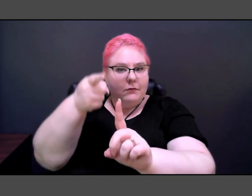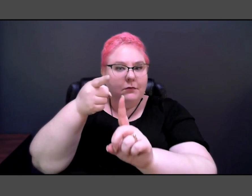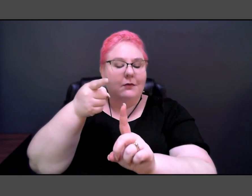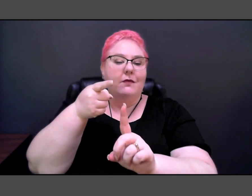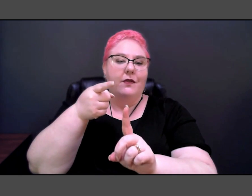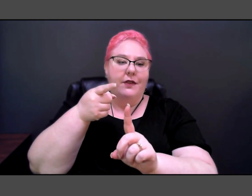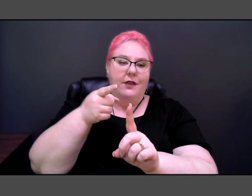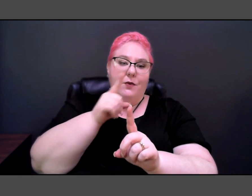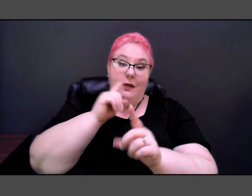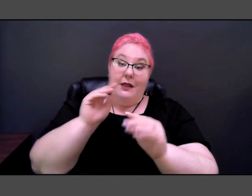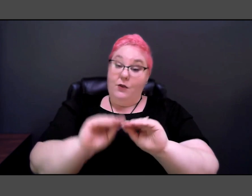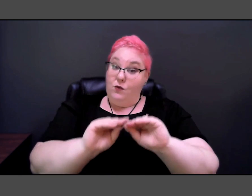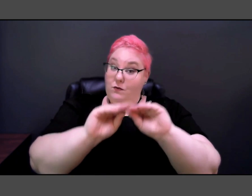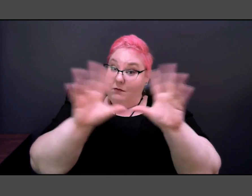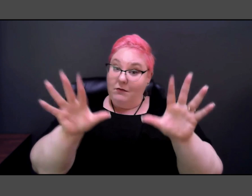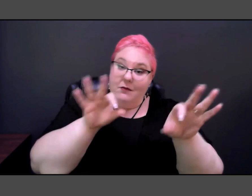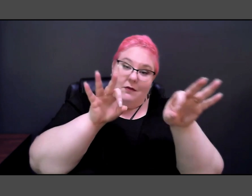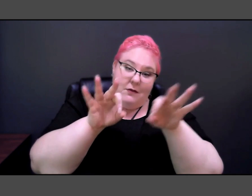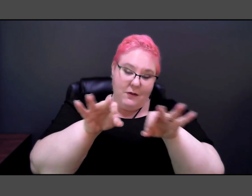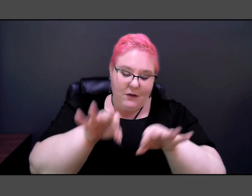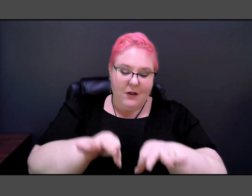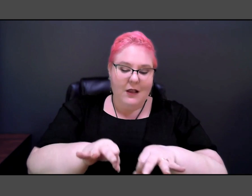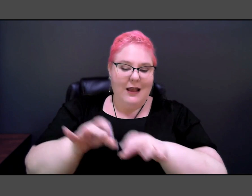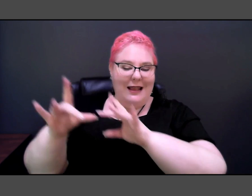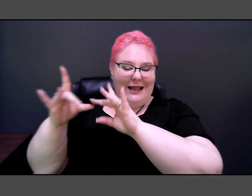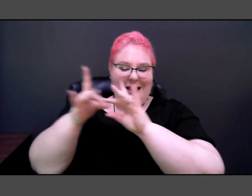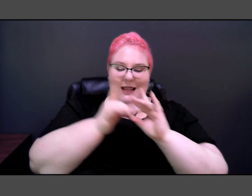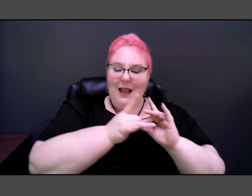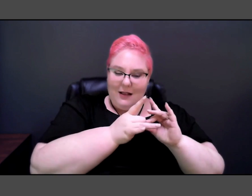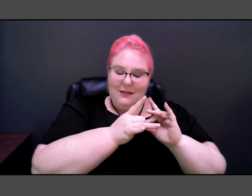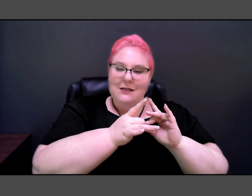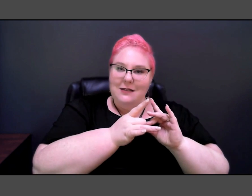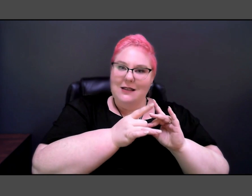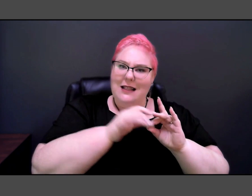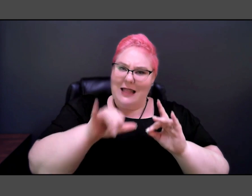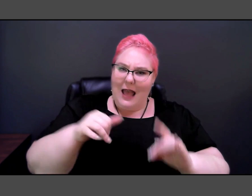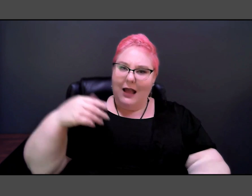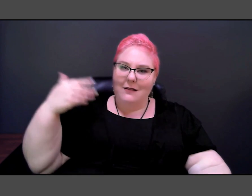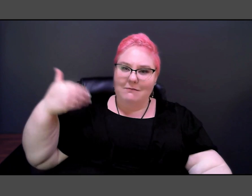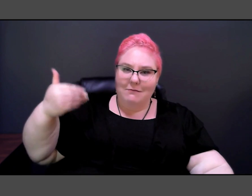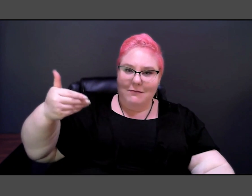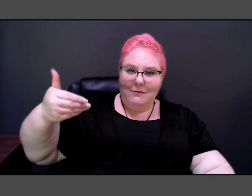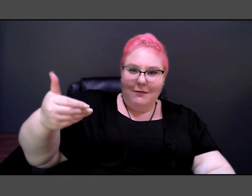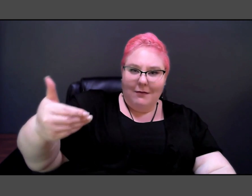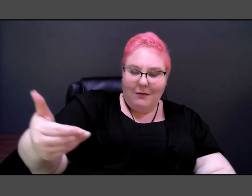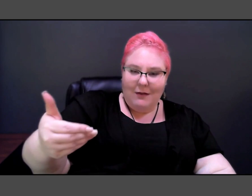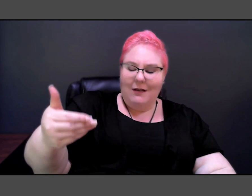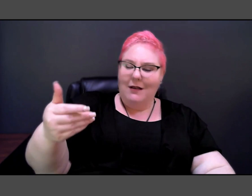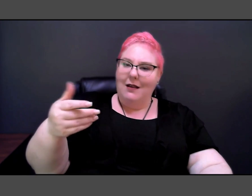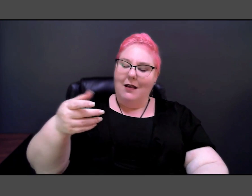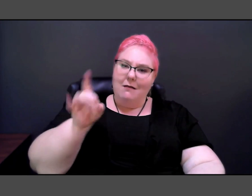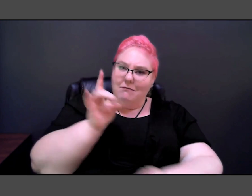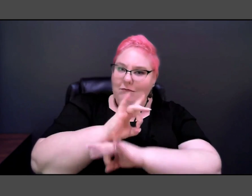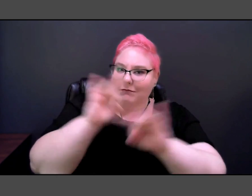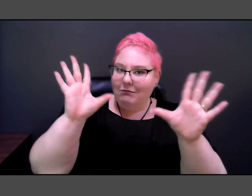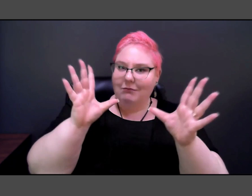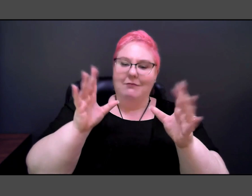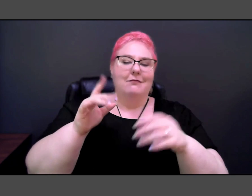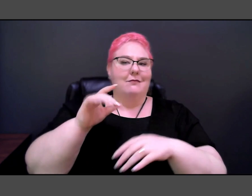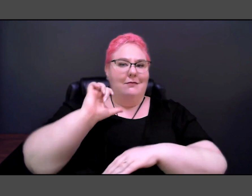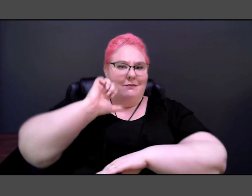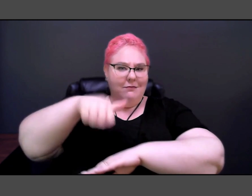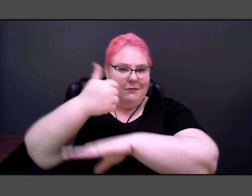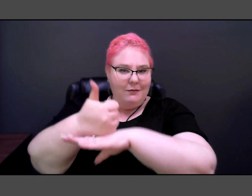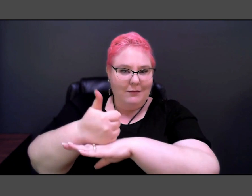directly with the legacy of this cruel and destructive institution, and brings clearly to light the traumas